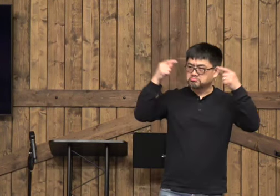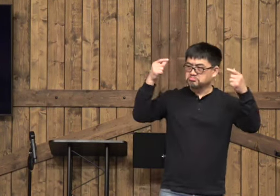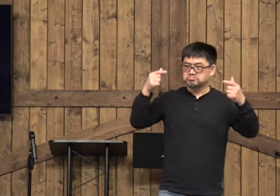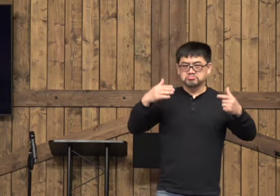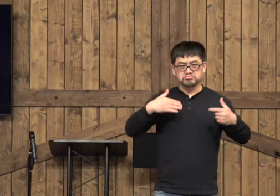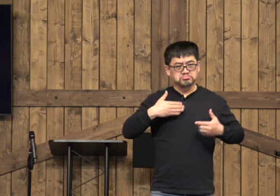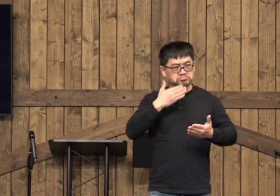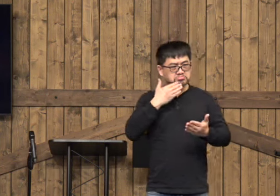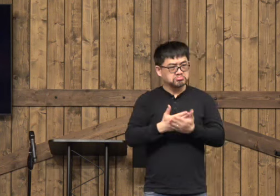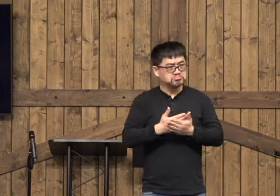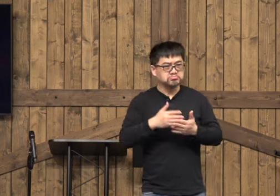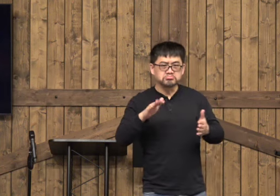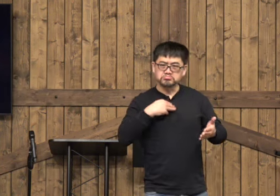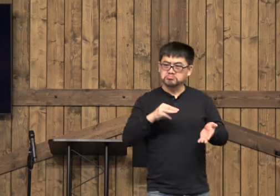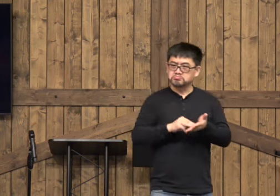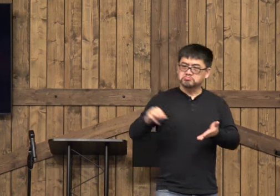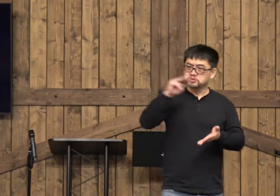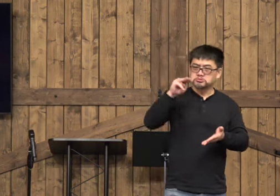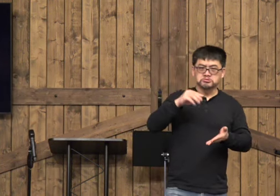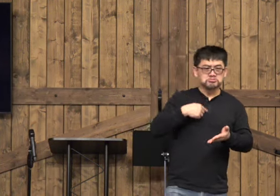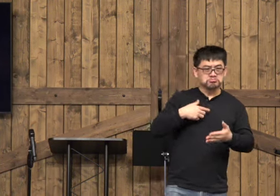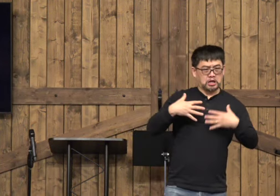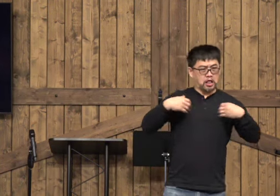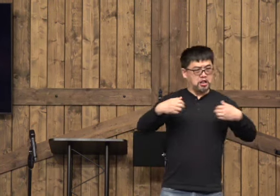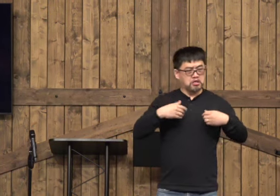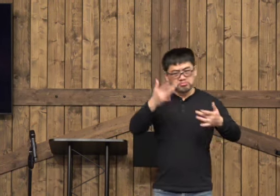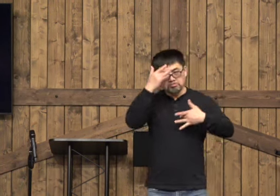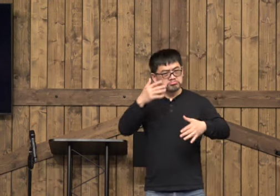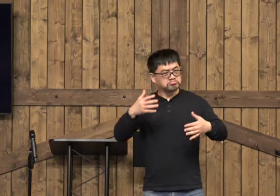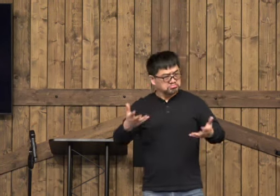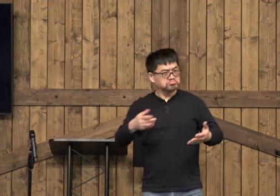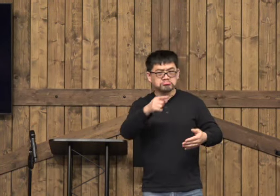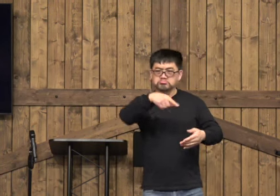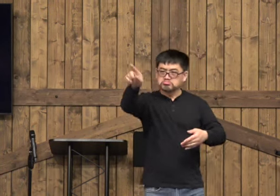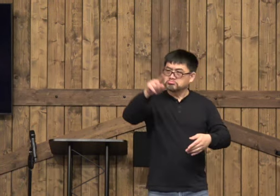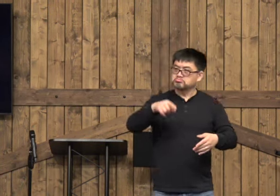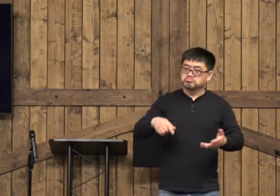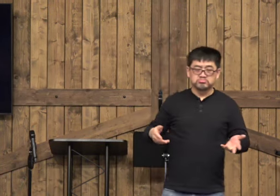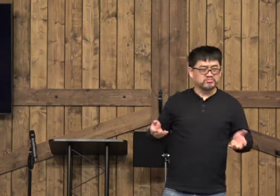He then everyone looking at it, thought he was very arrogant. They wanted him to kill people.